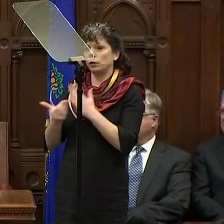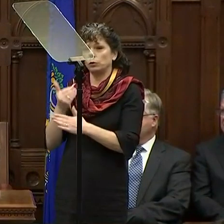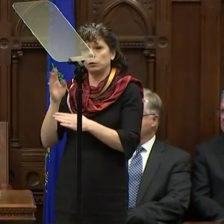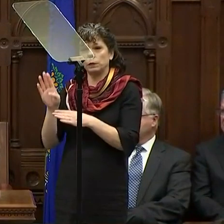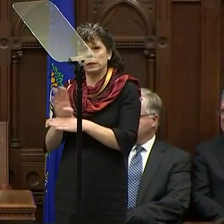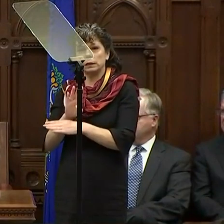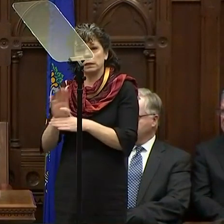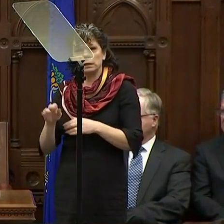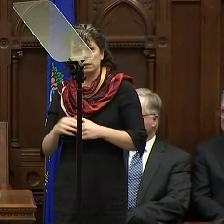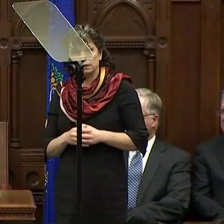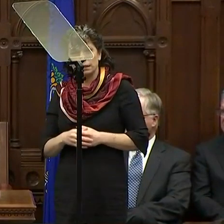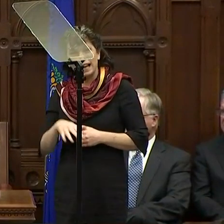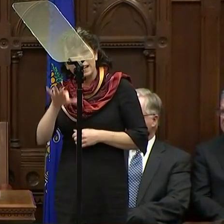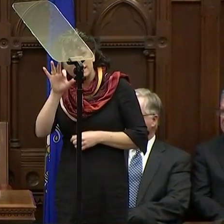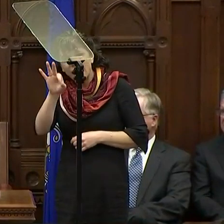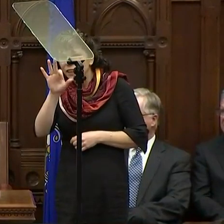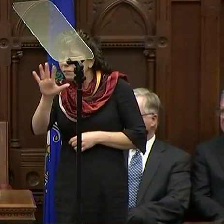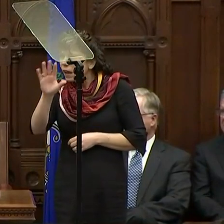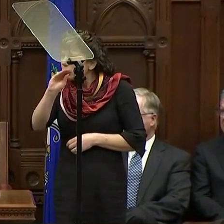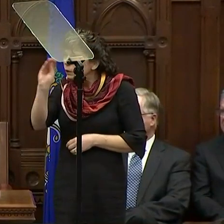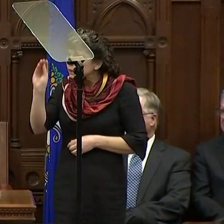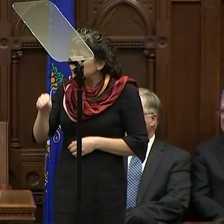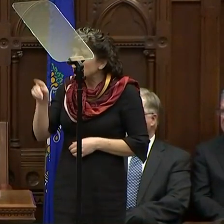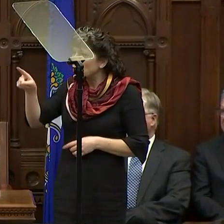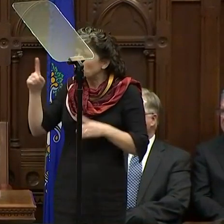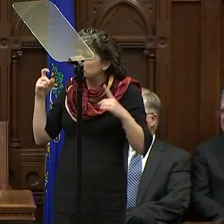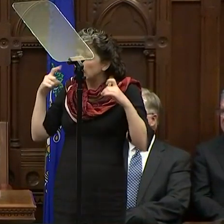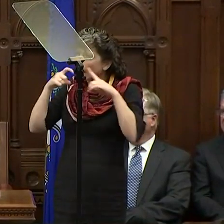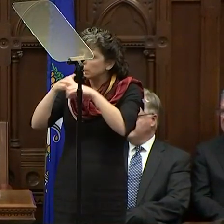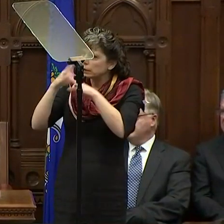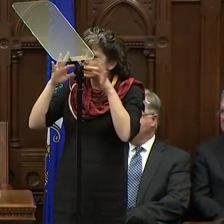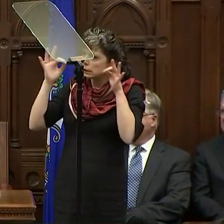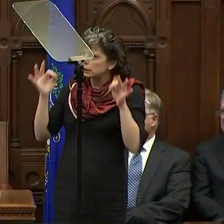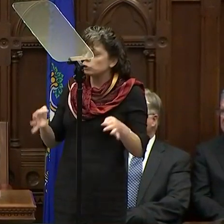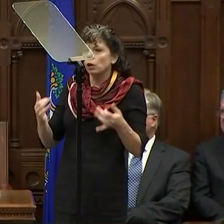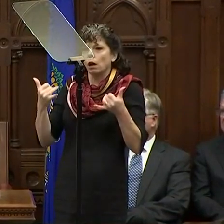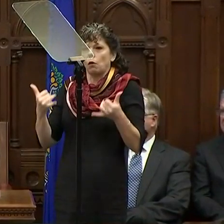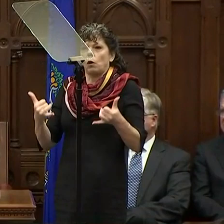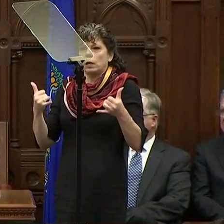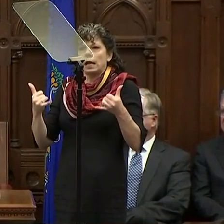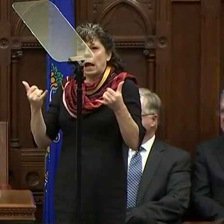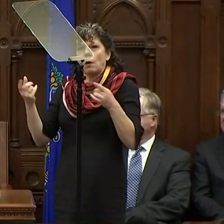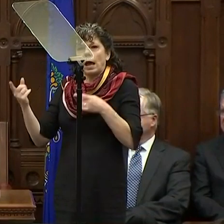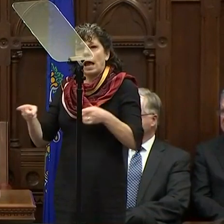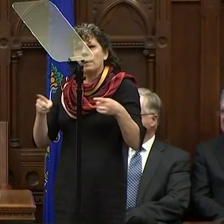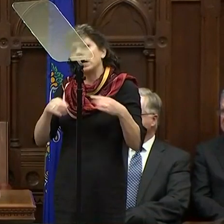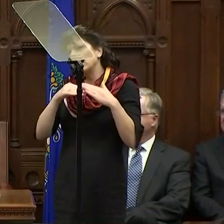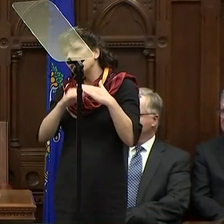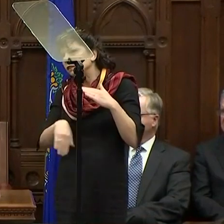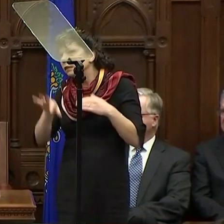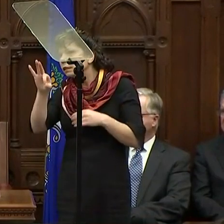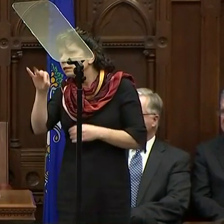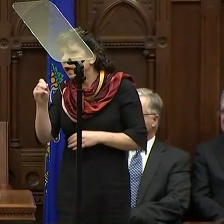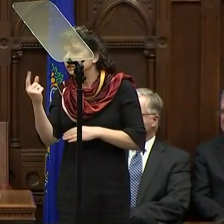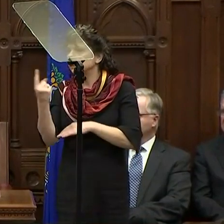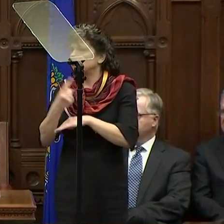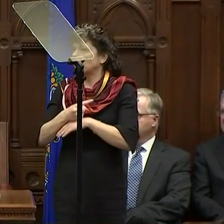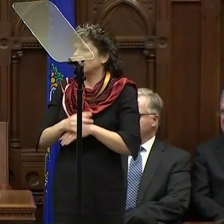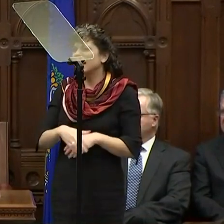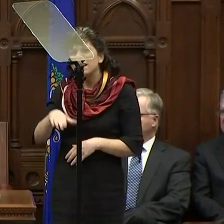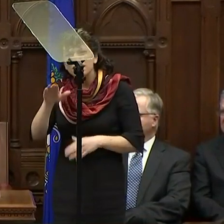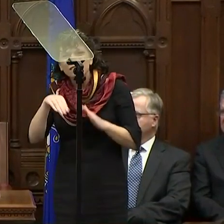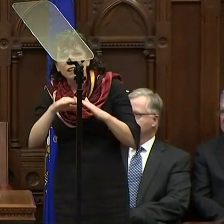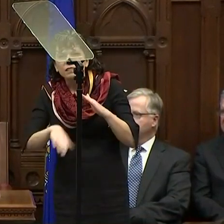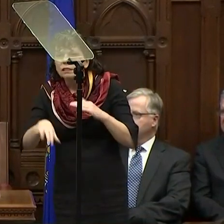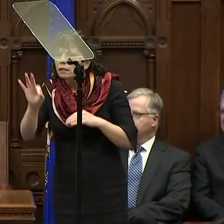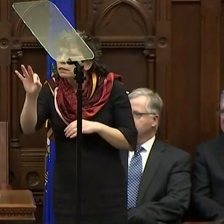business. And 95% of those complex decisions are now taking place in less than 90 days. Less than